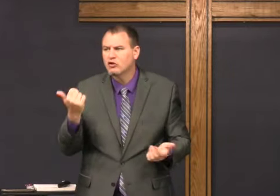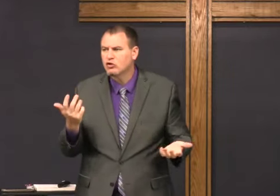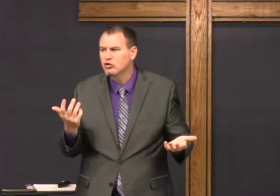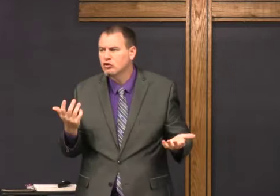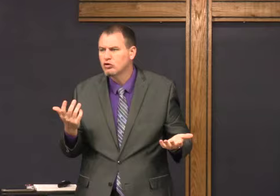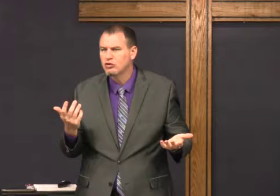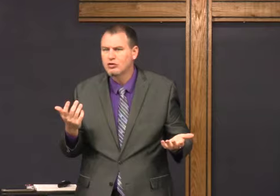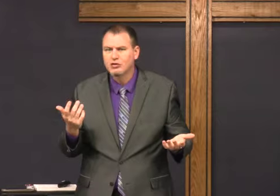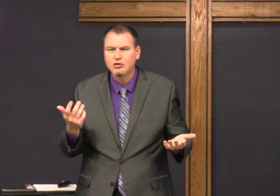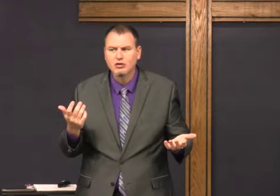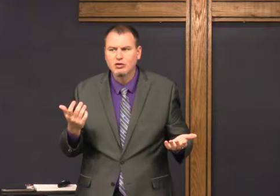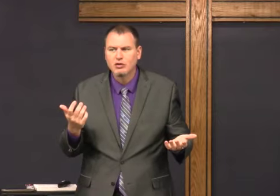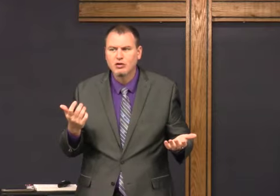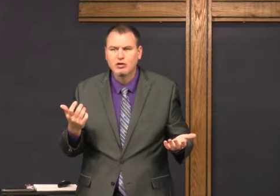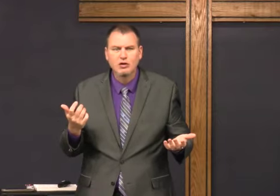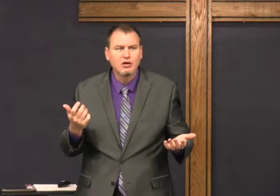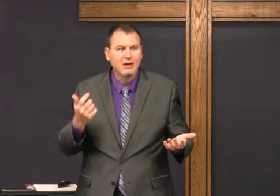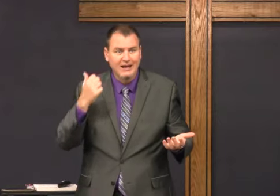So which one is better?